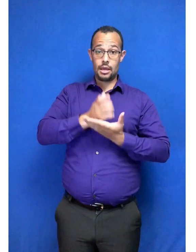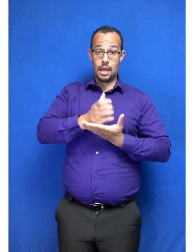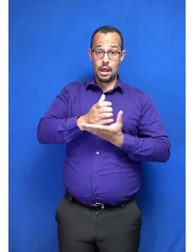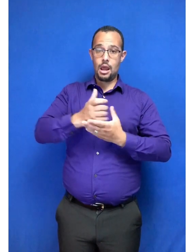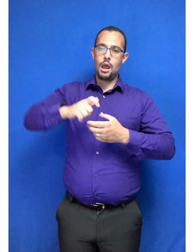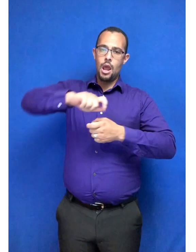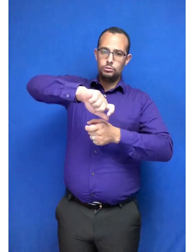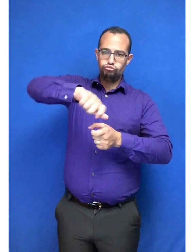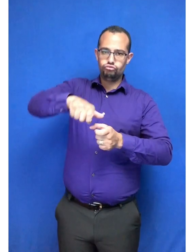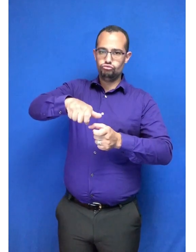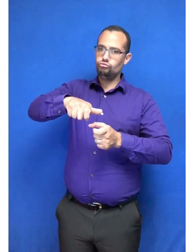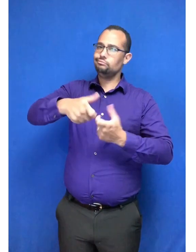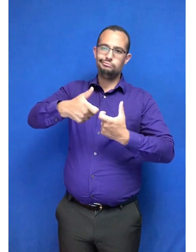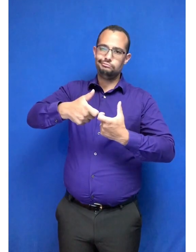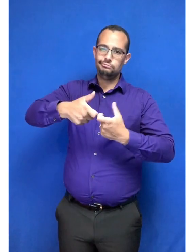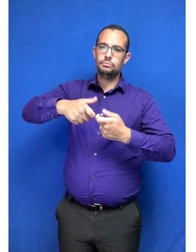bleach.